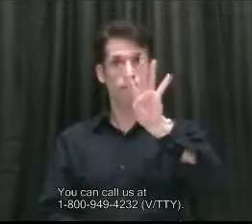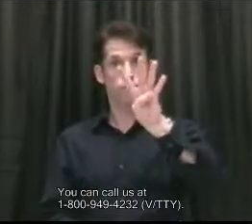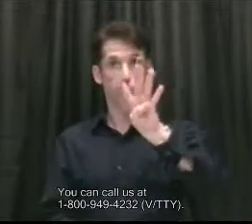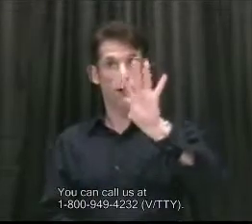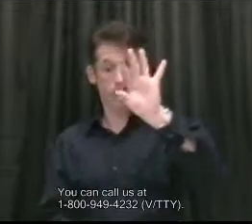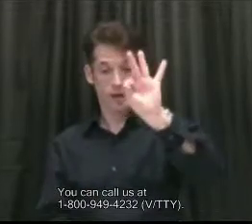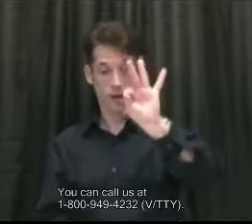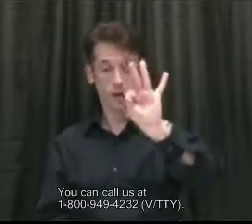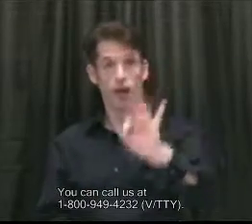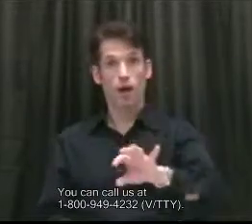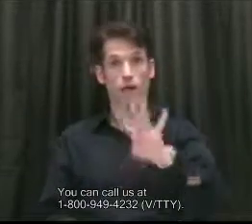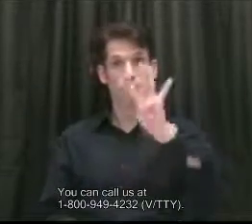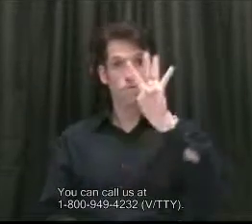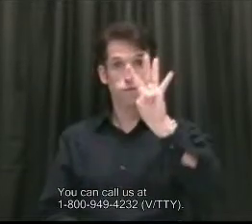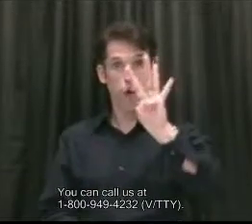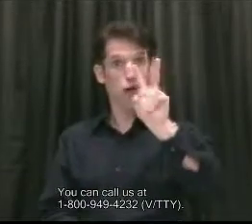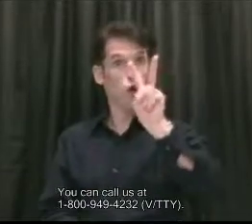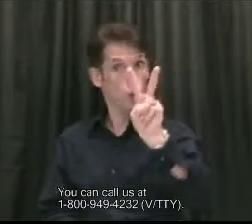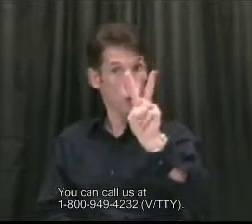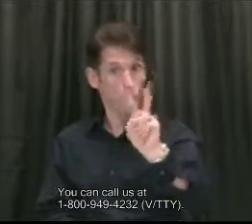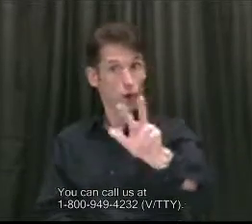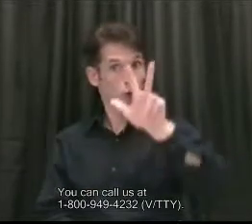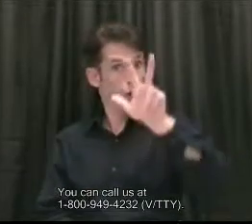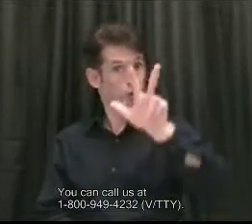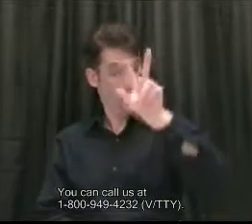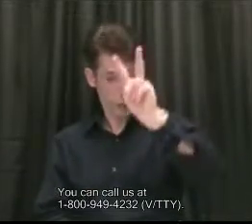1-800-949-4232. That's voice and TTY.